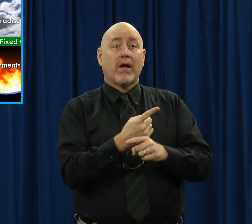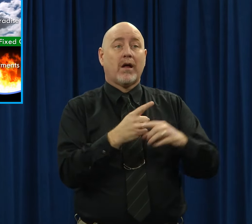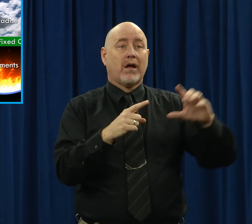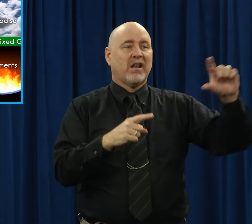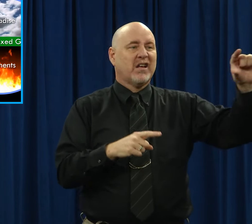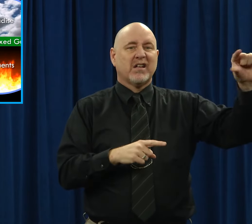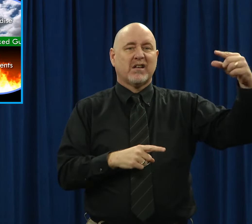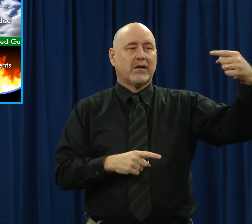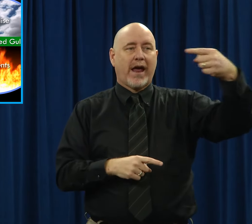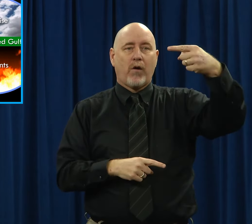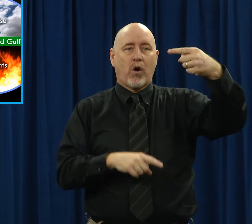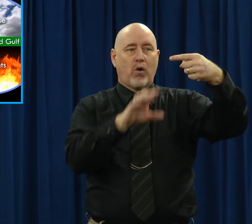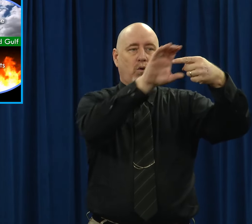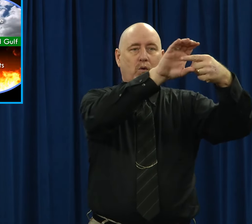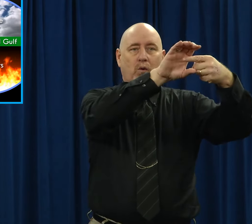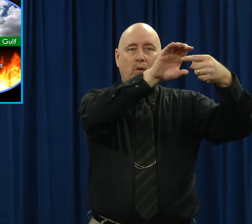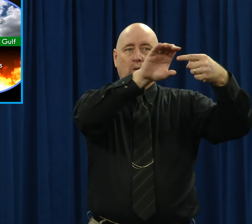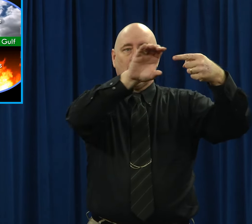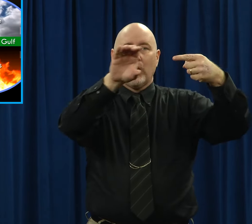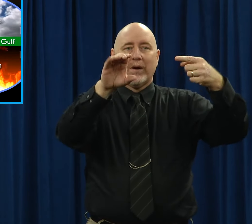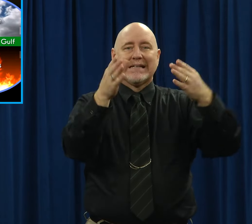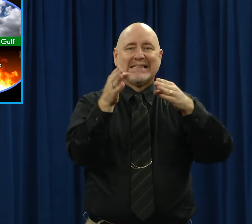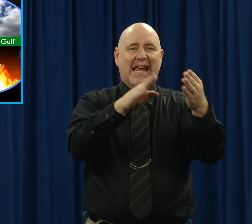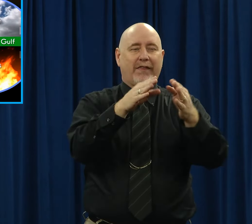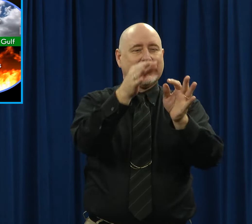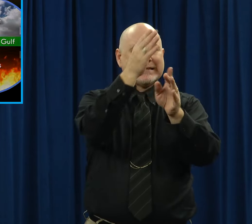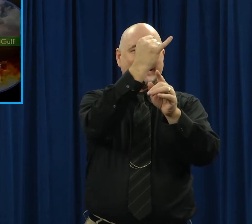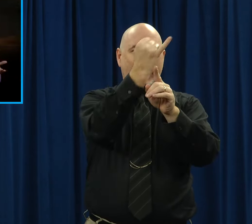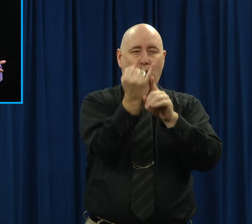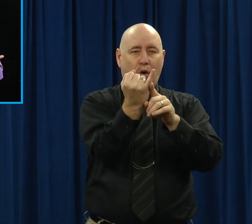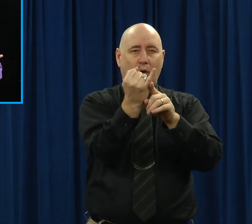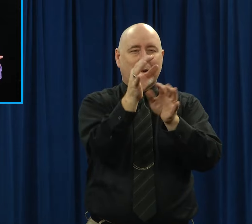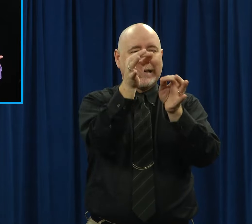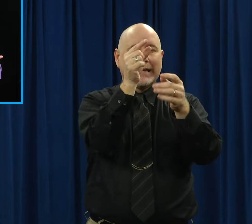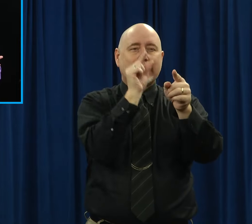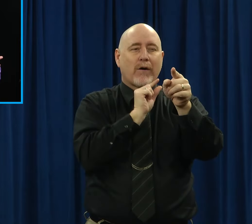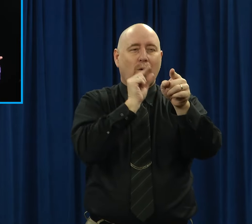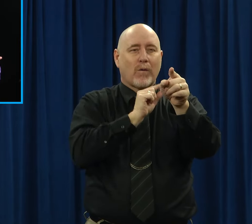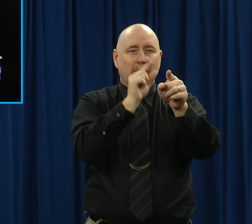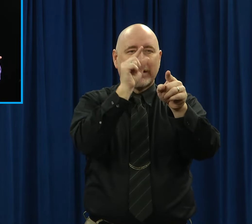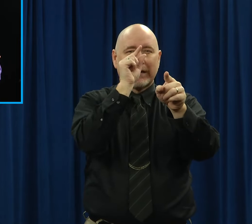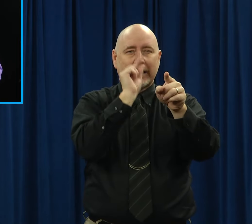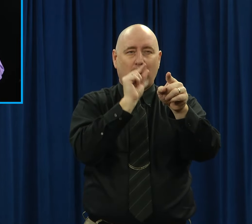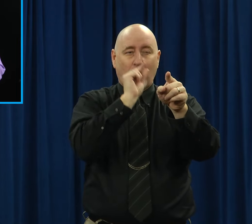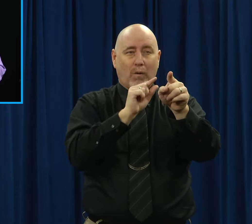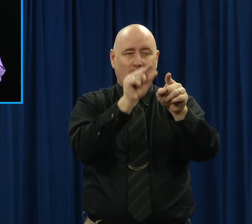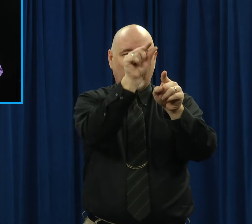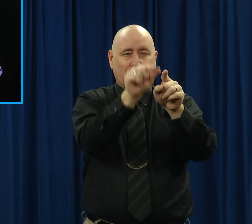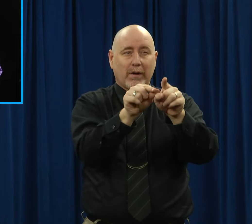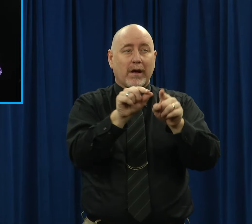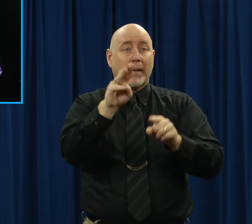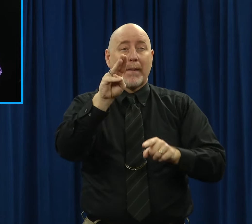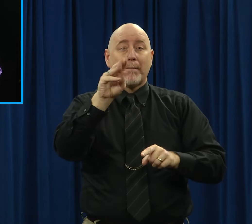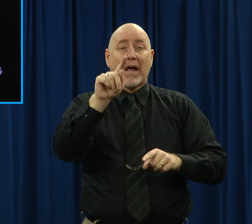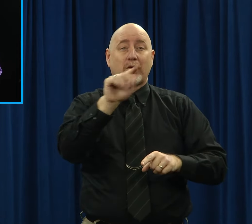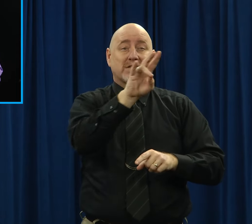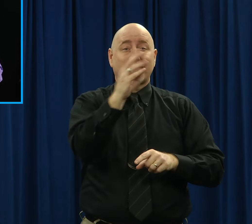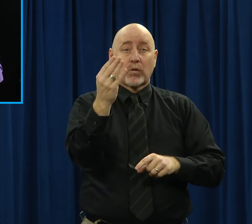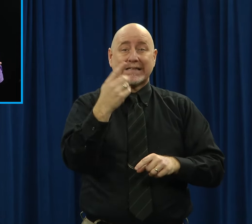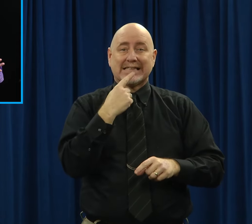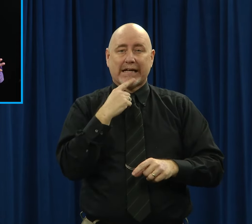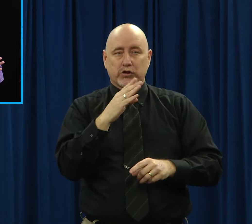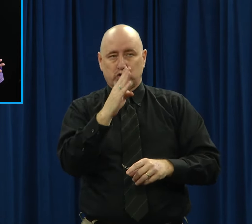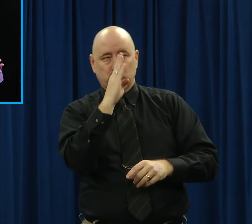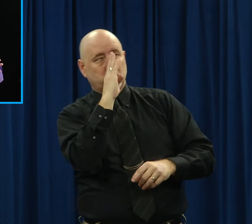the pathway representing death is very narrow. Now that's because Matthew 7:14 says, "Straight is the gate